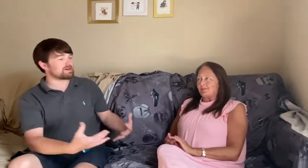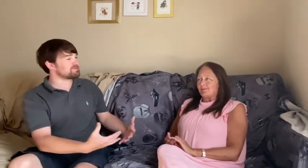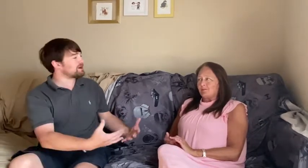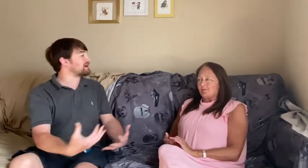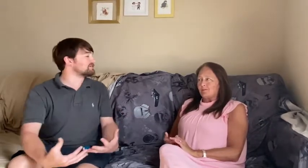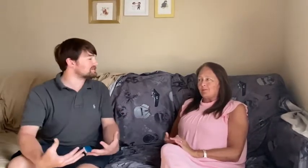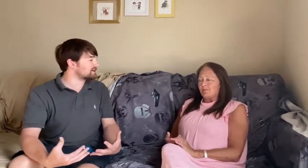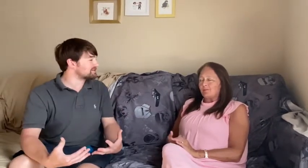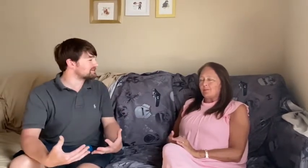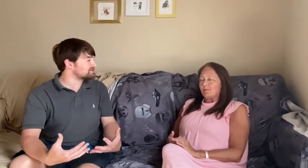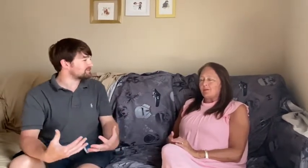but not outsiders?